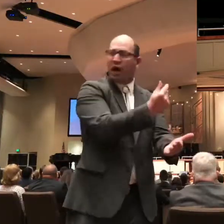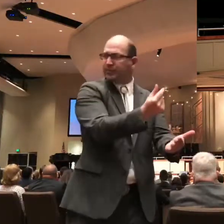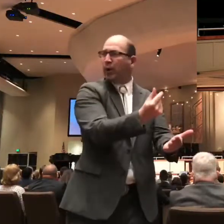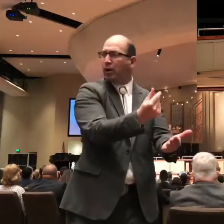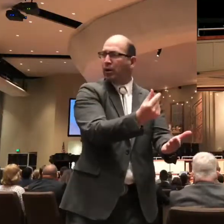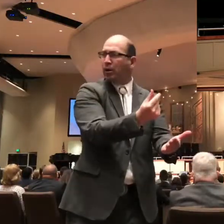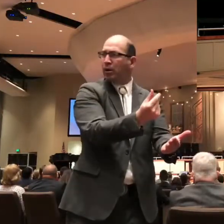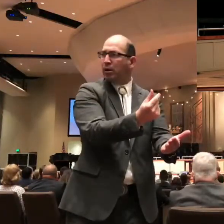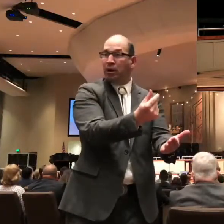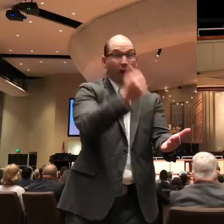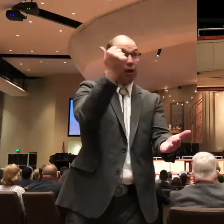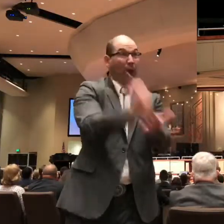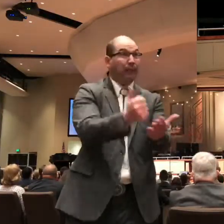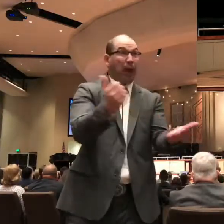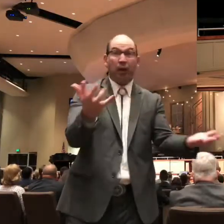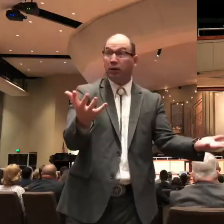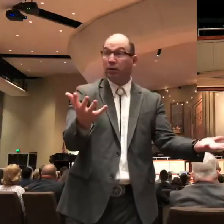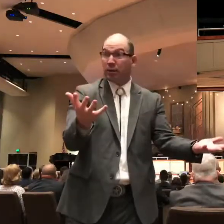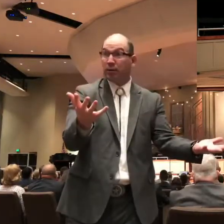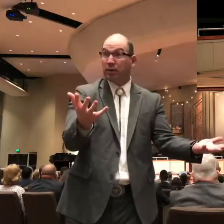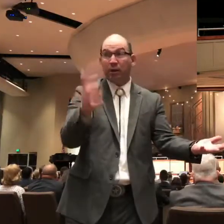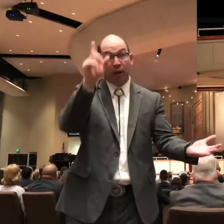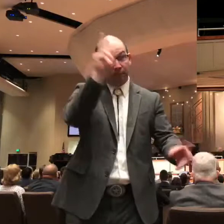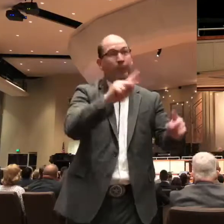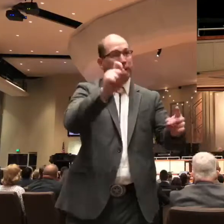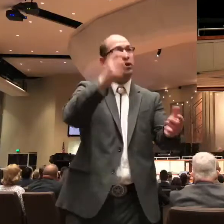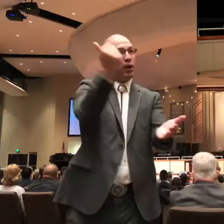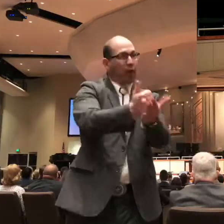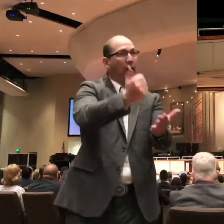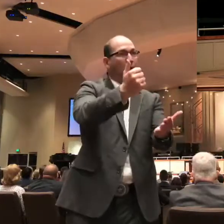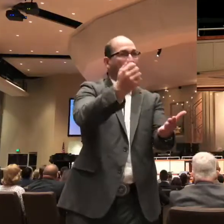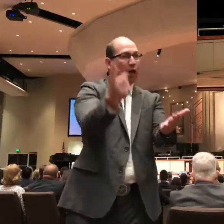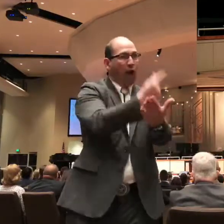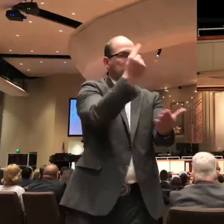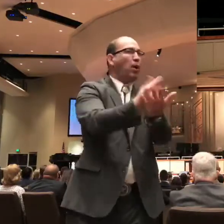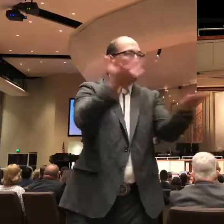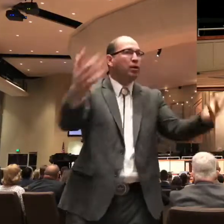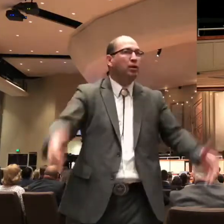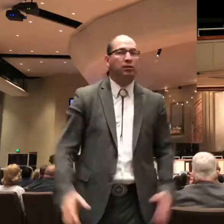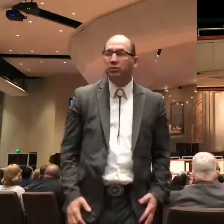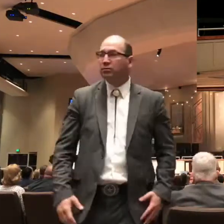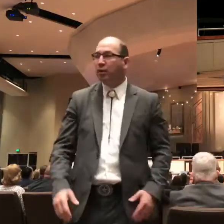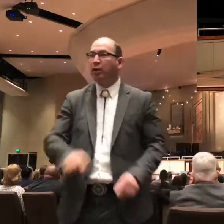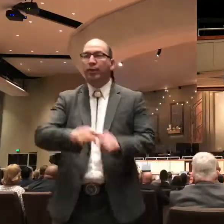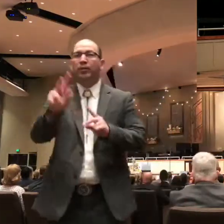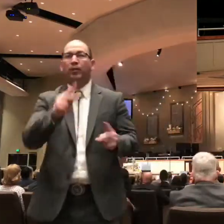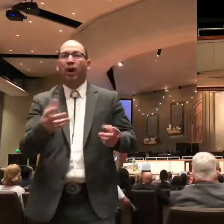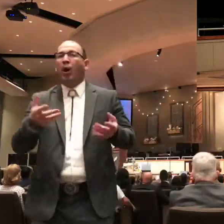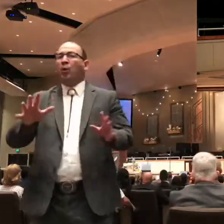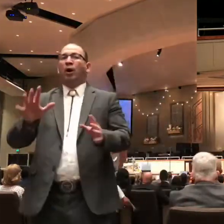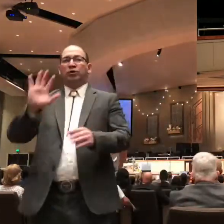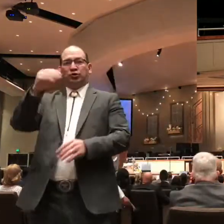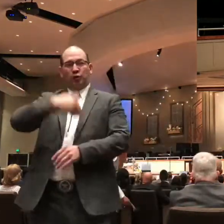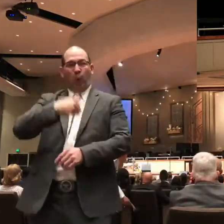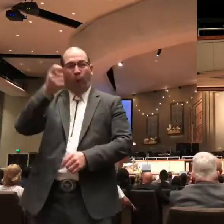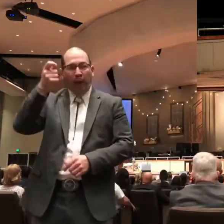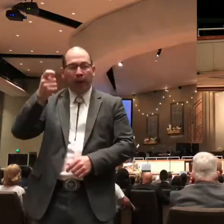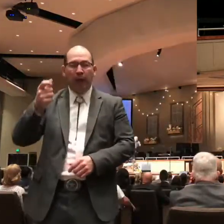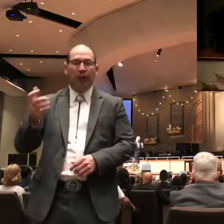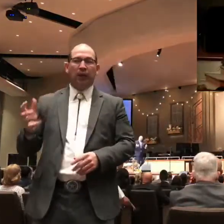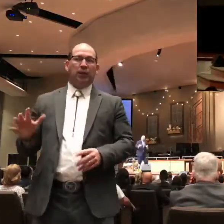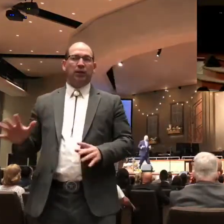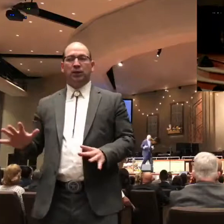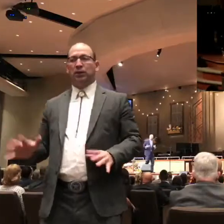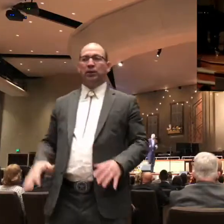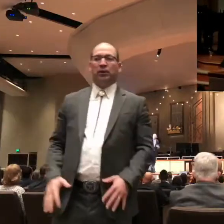the gospel. Can I get an amen on that? The tradition of man is to find a non-confrontational way, an easy way, a way that makes